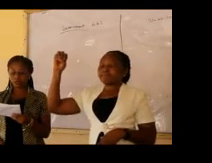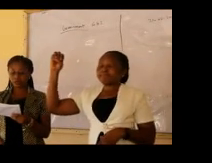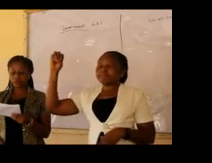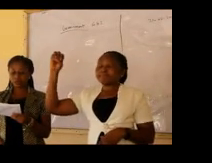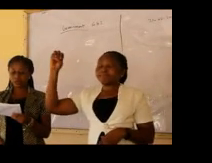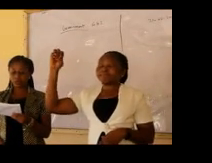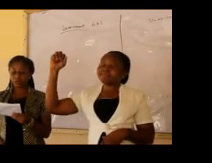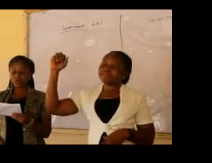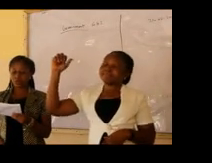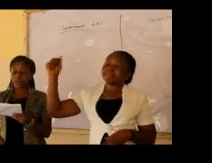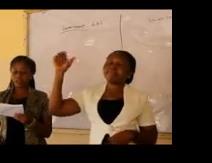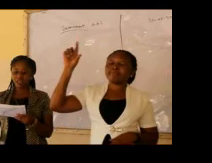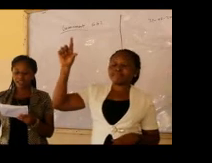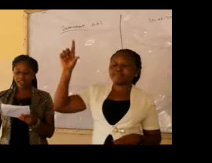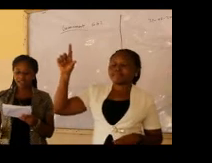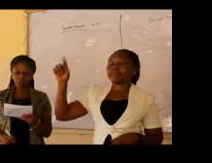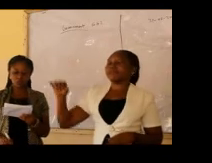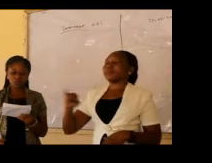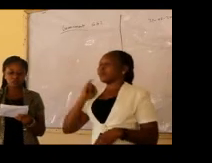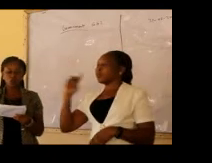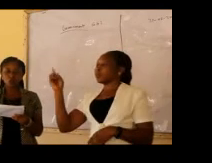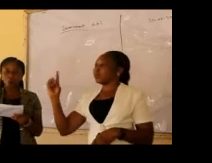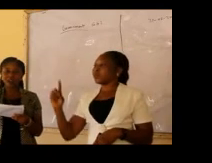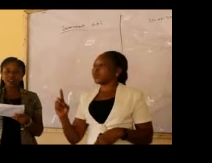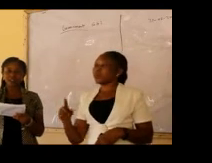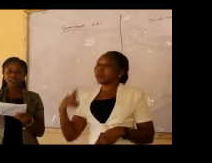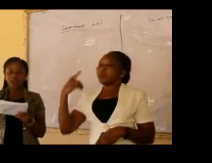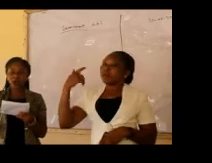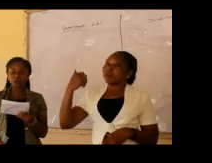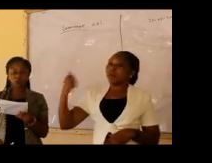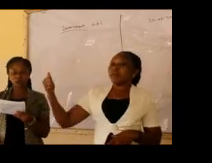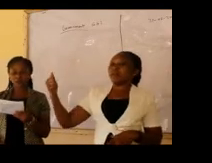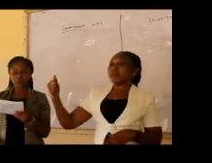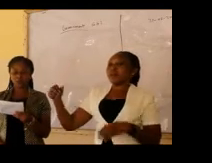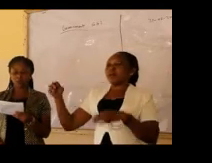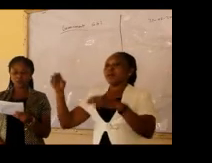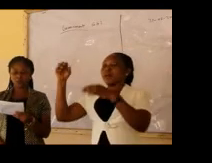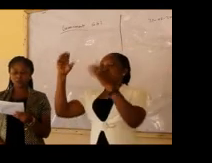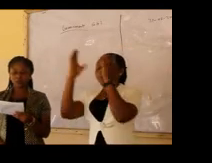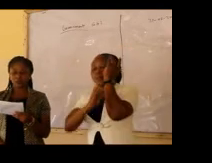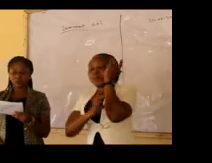body. So the answer here is what? 1 house.